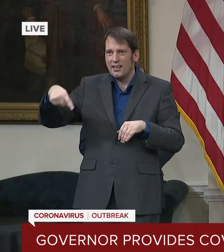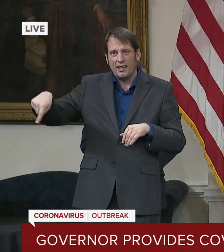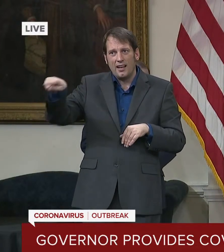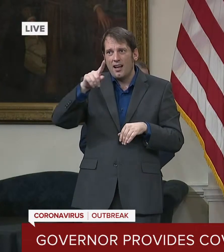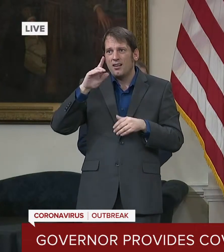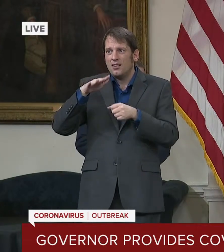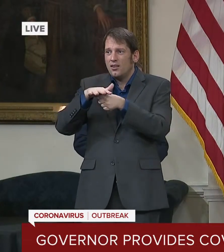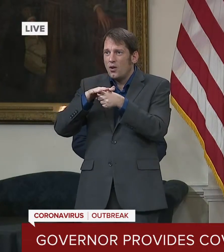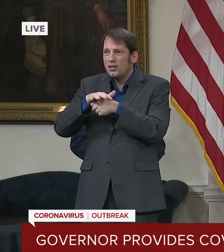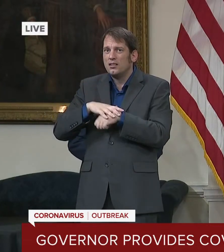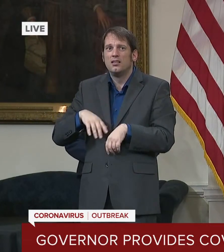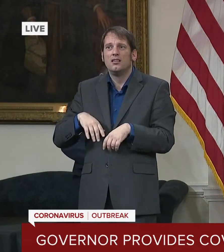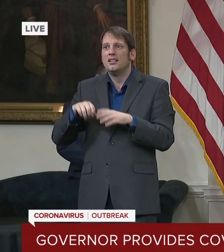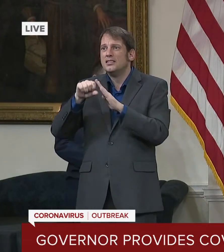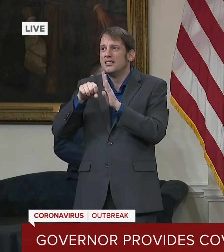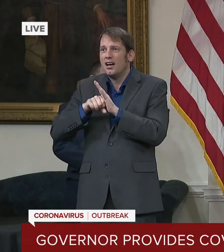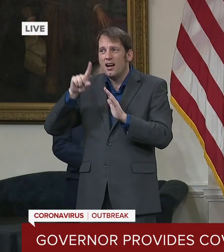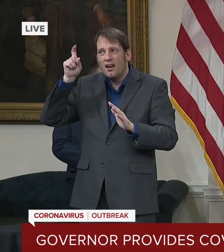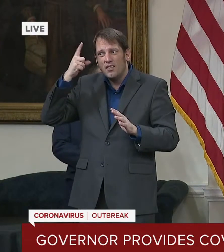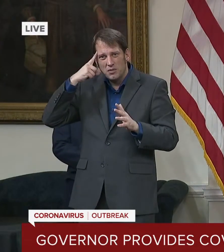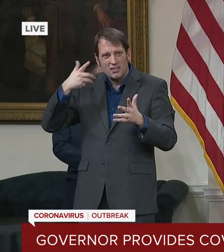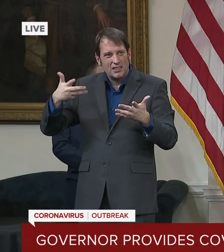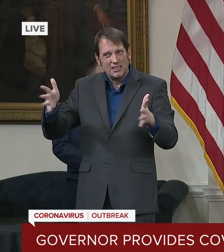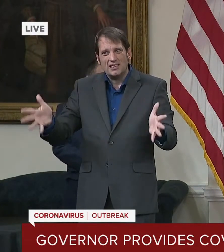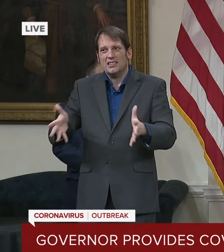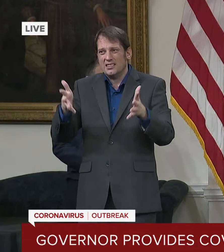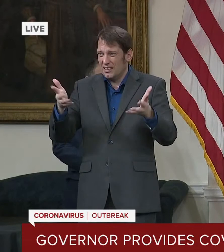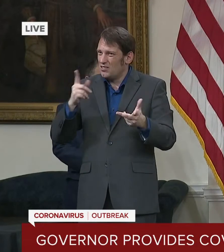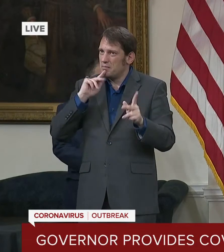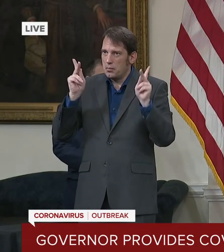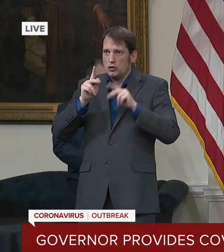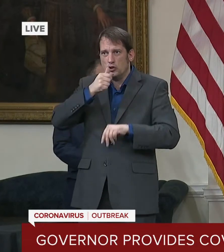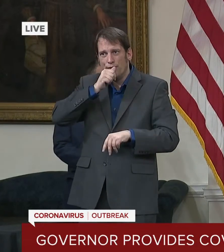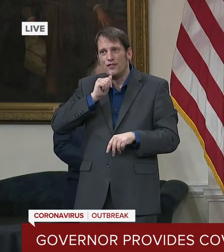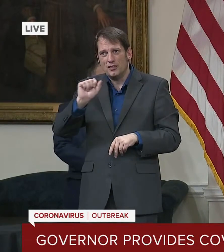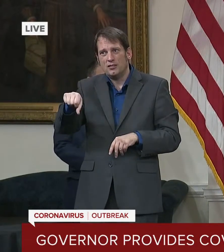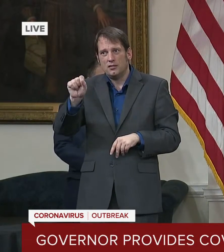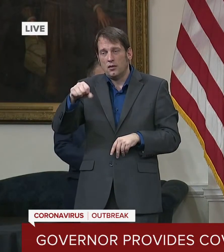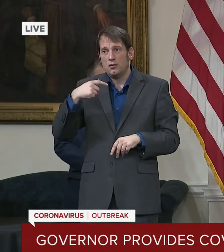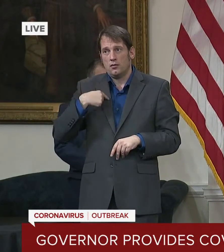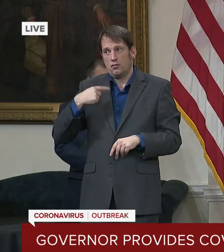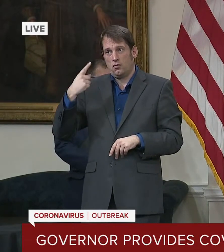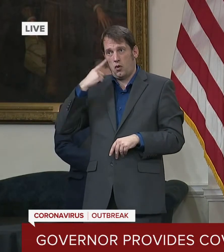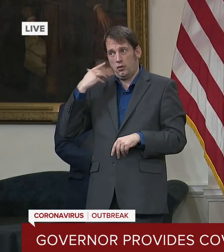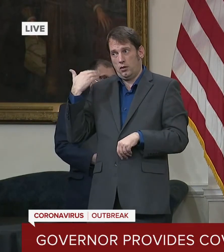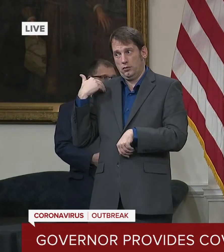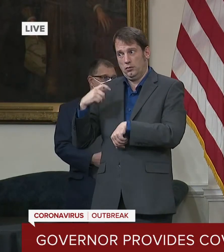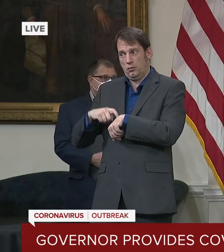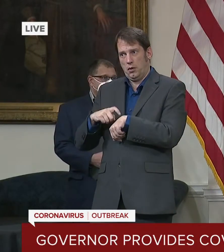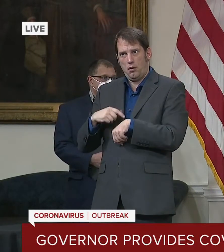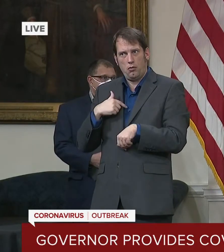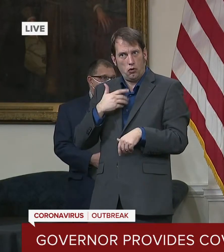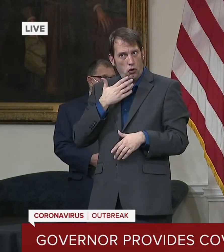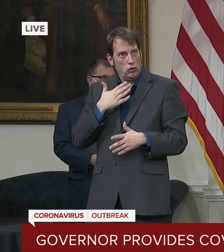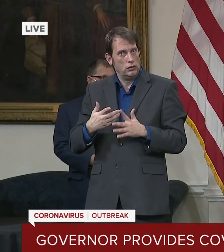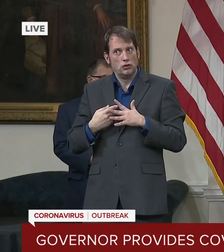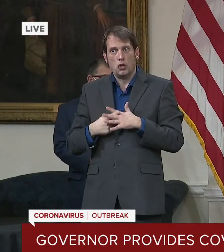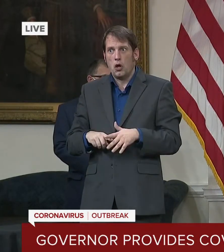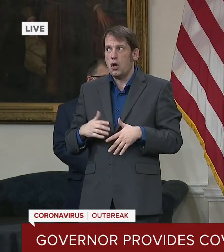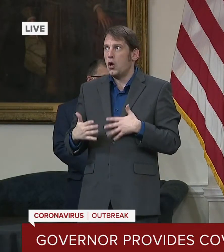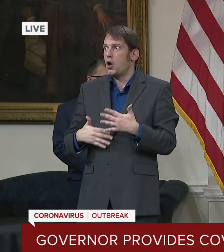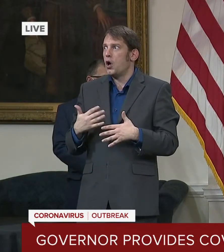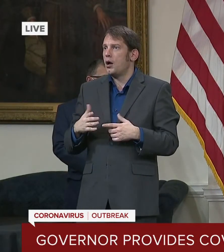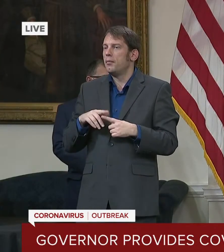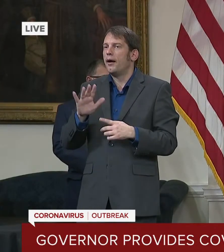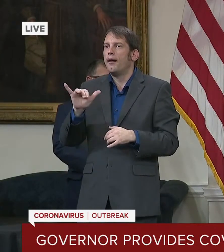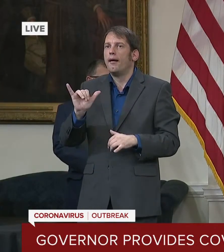get a stimulus bill done. I said last time it was a good start, but it wasn't enough. But I don't think you can say it has to be exactly this bill. I think